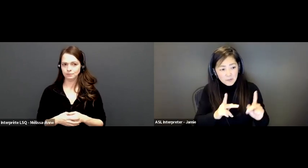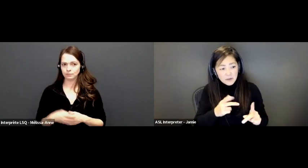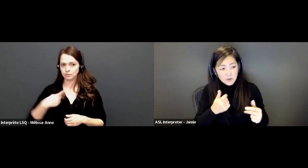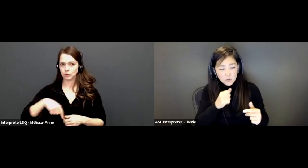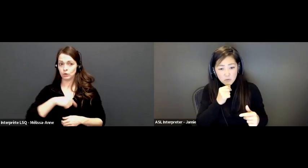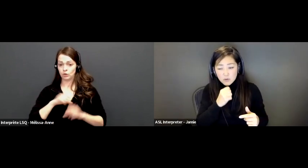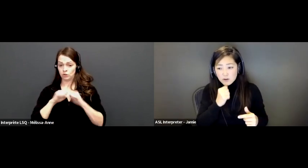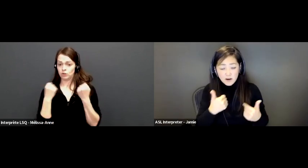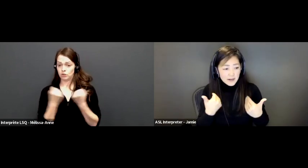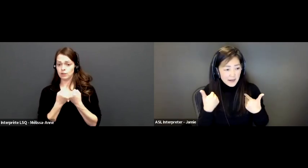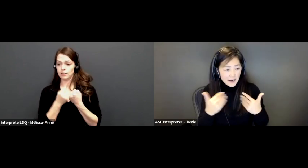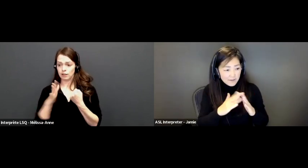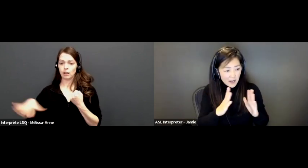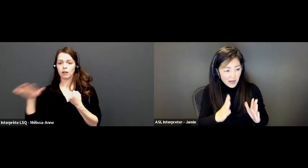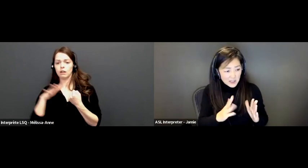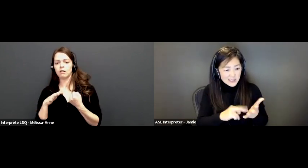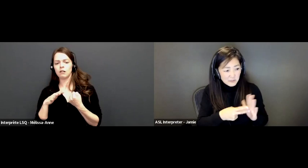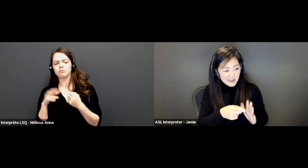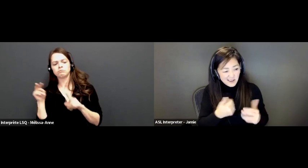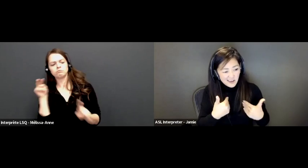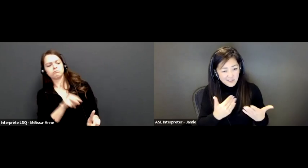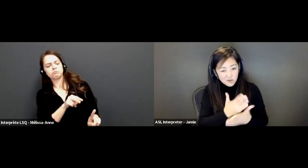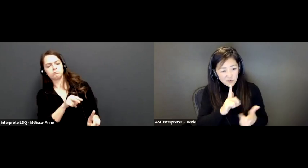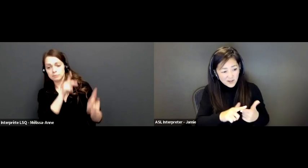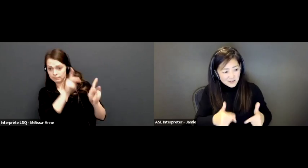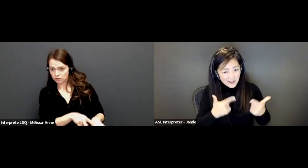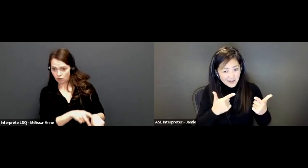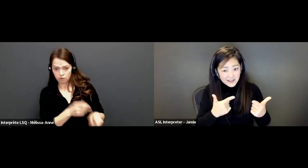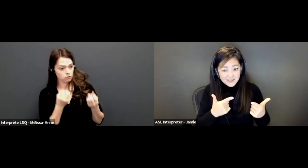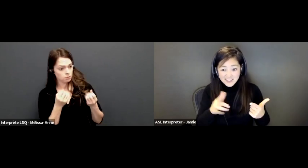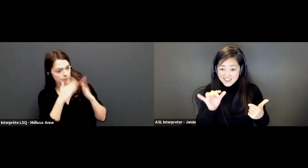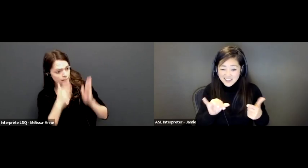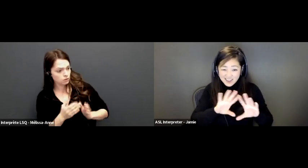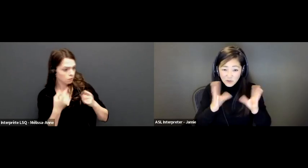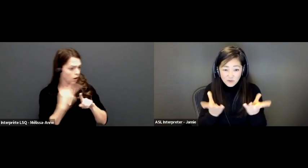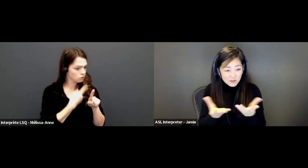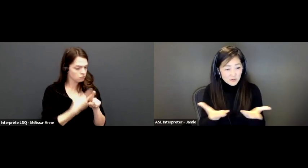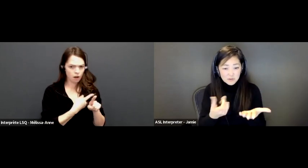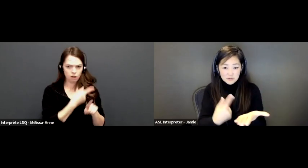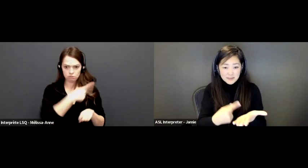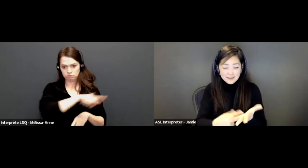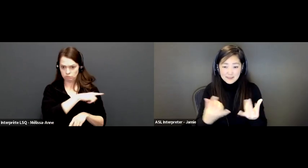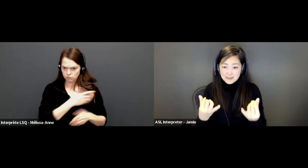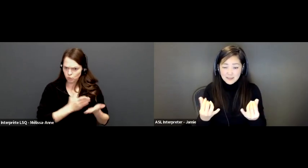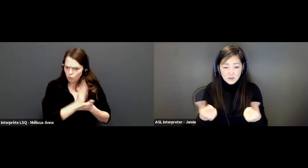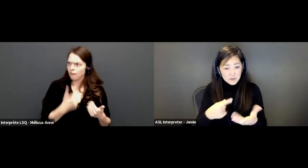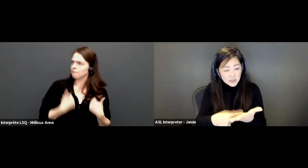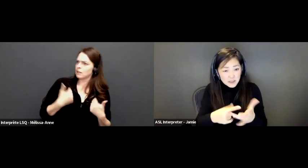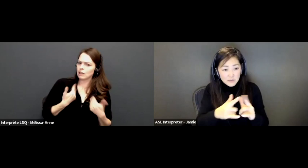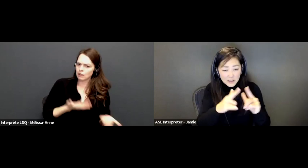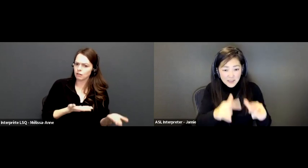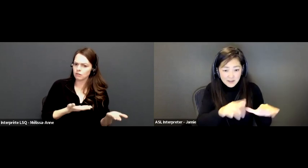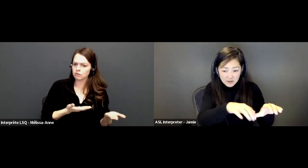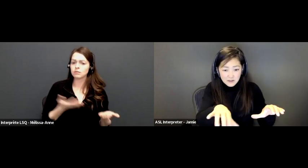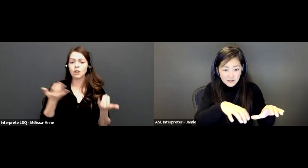a right to life? Because that is really what we're talking about today when we're talking about encampments. We're talking about